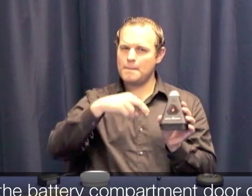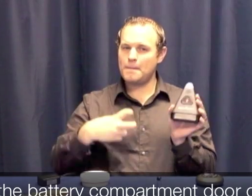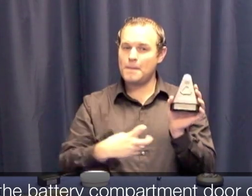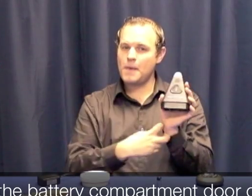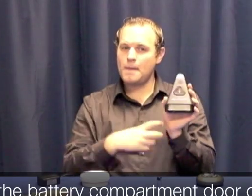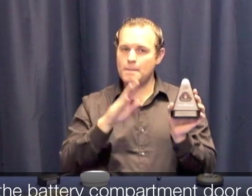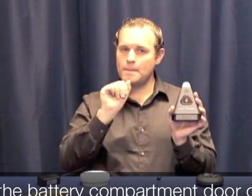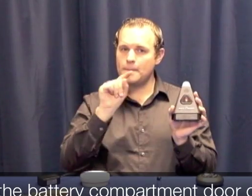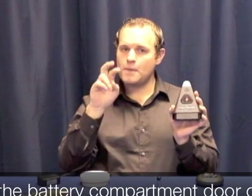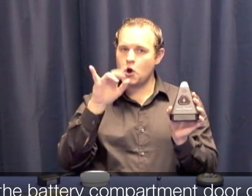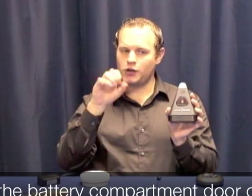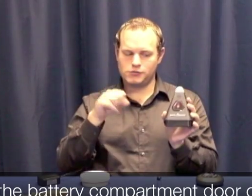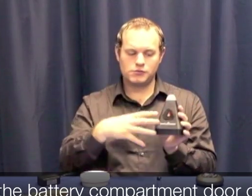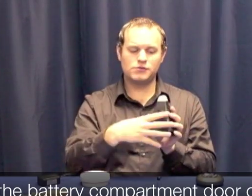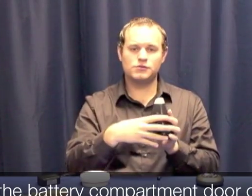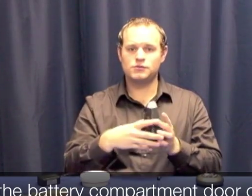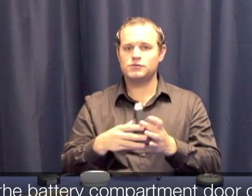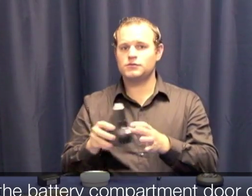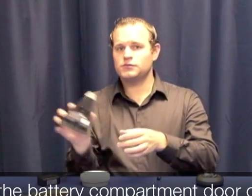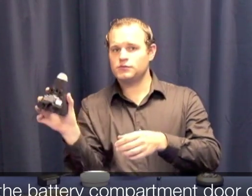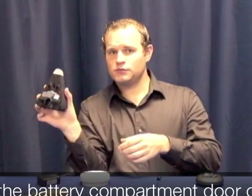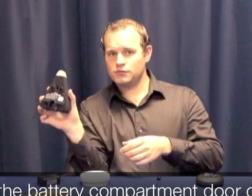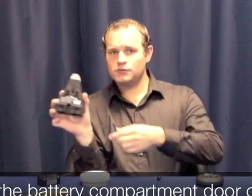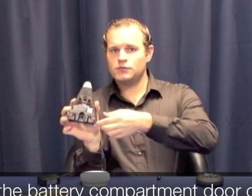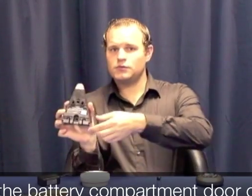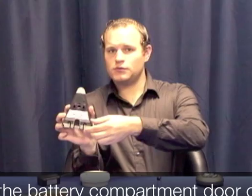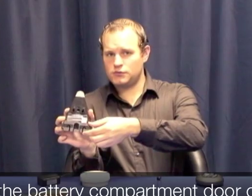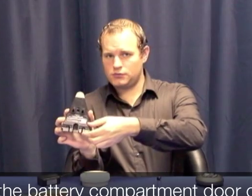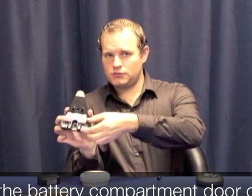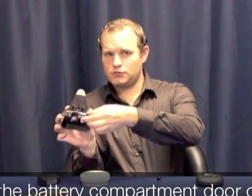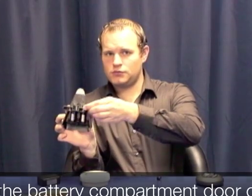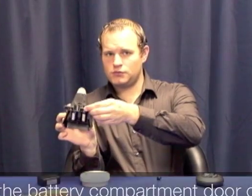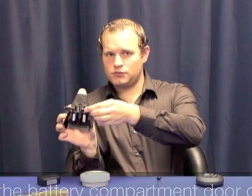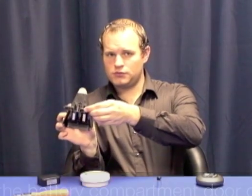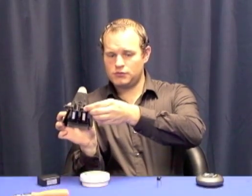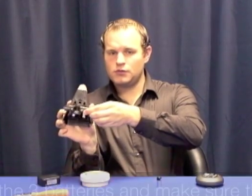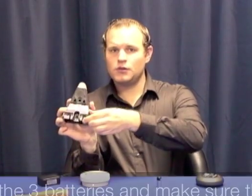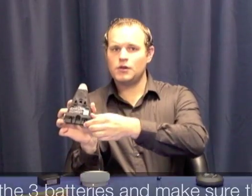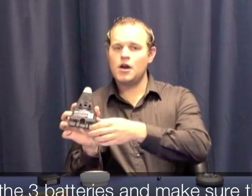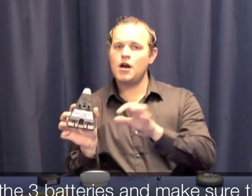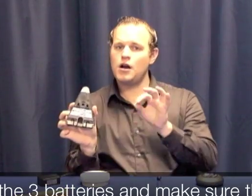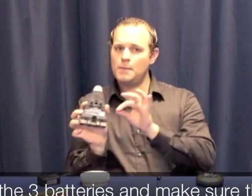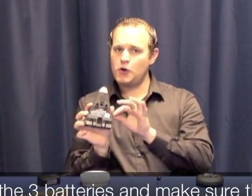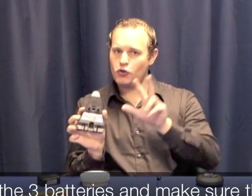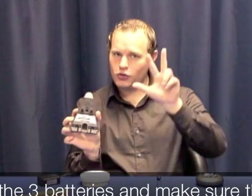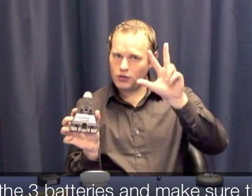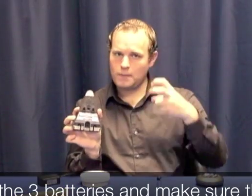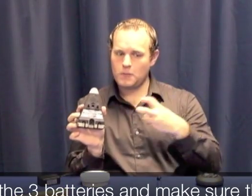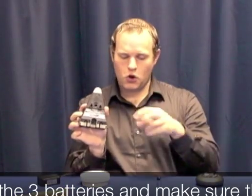Open the battery compartment door on the back of the base unit by loosening it with the